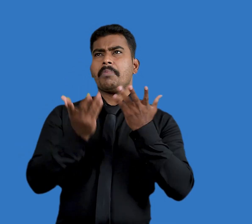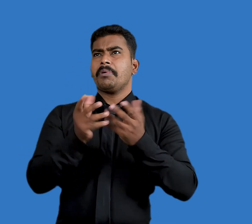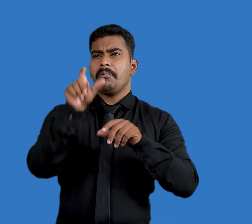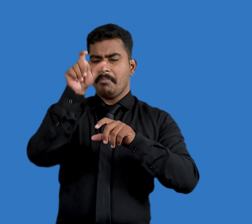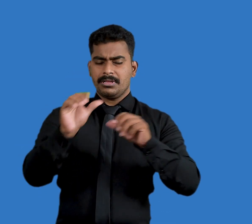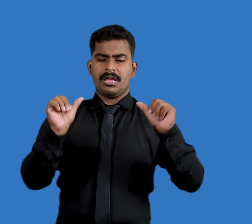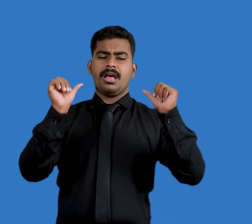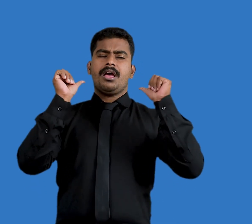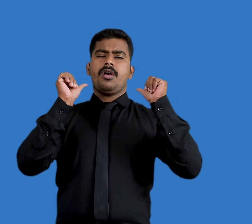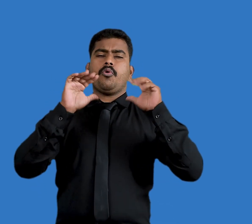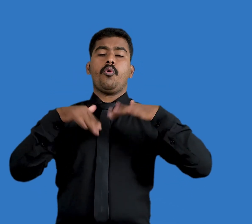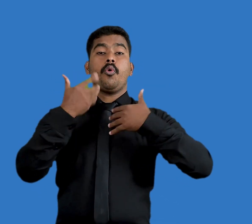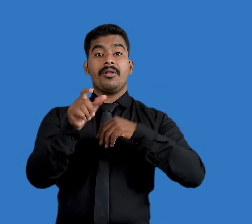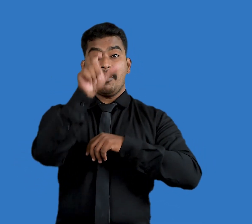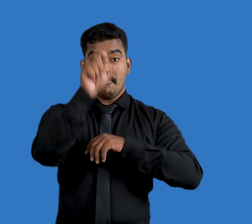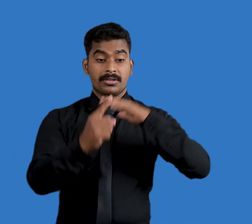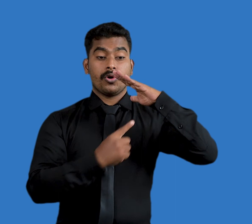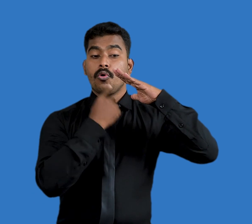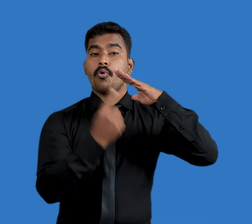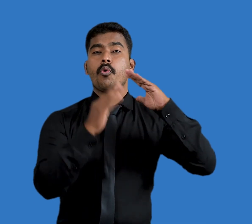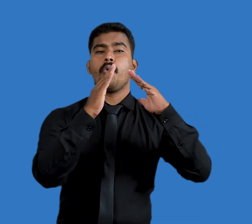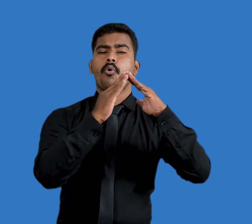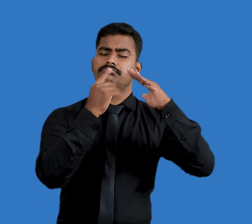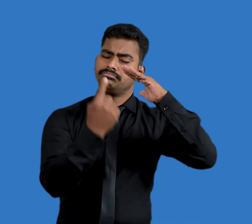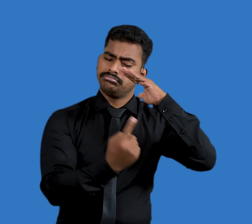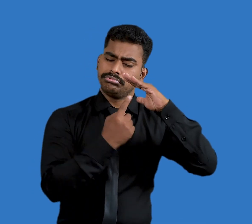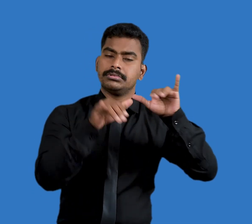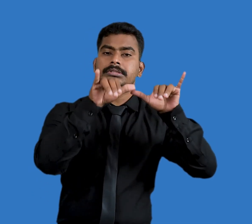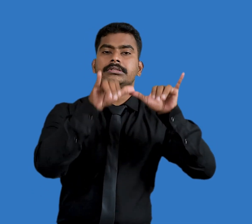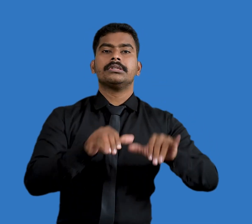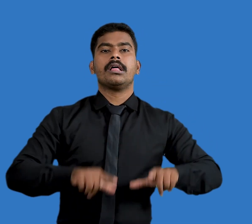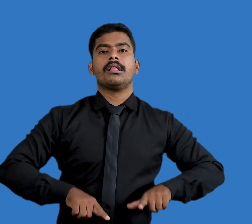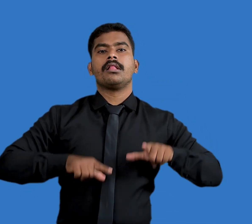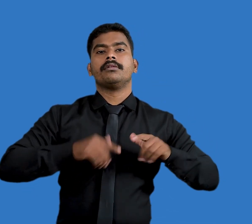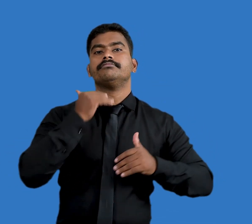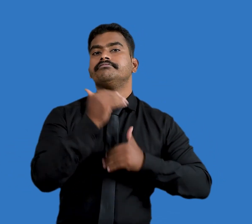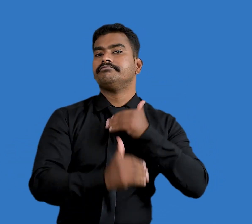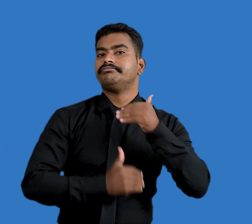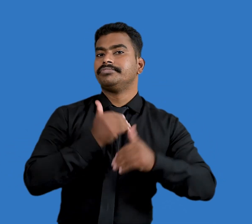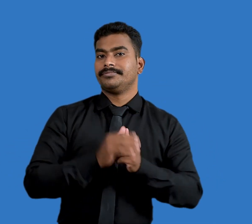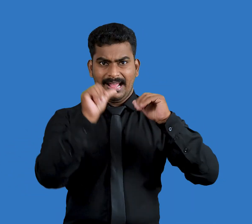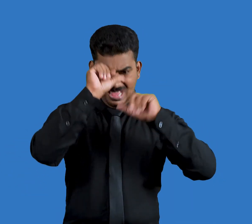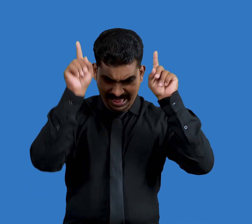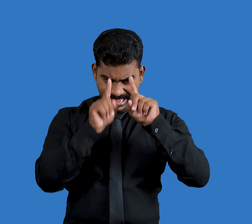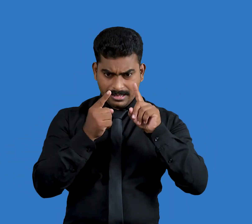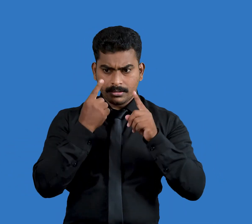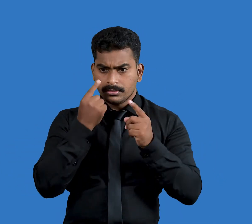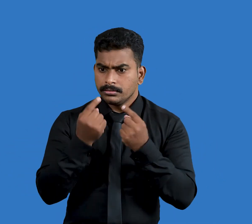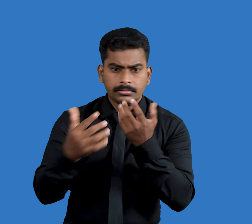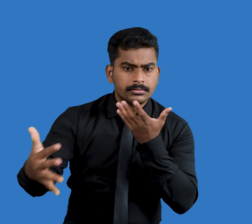in 2014 showed that in Kerala alone, around 1,70,000 people above the age